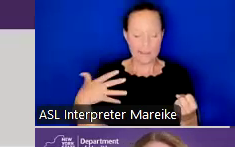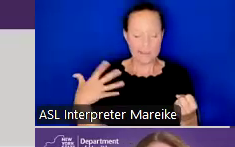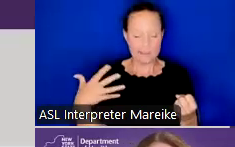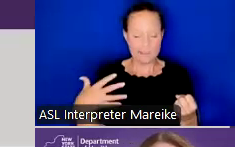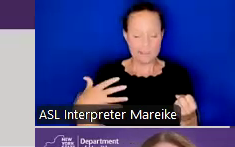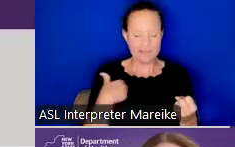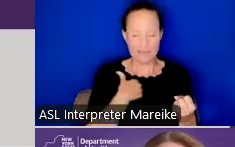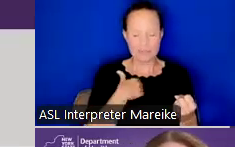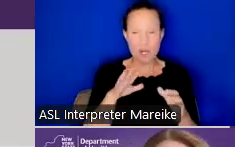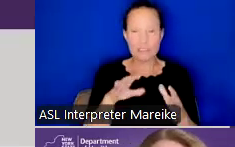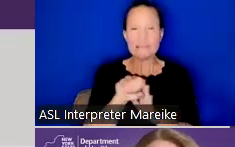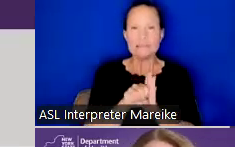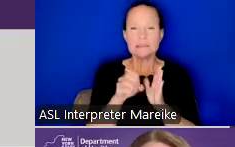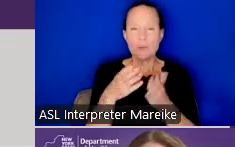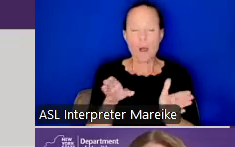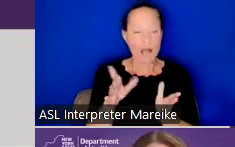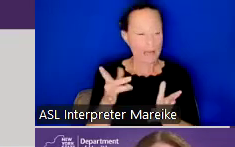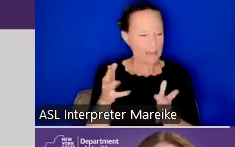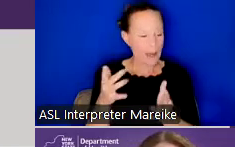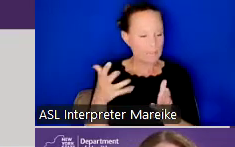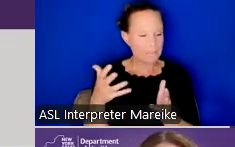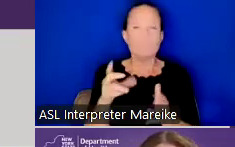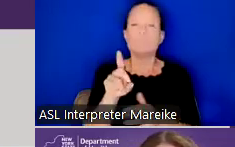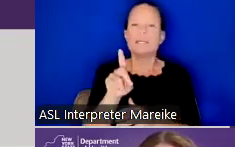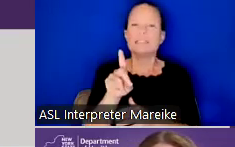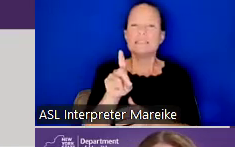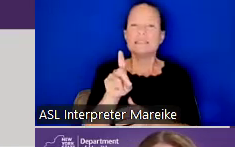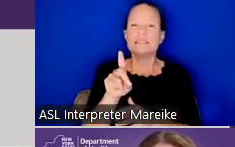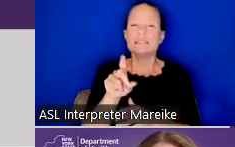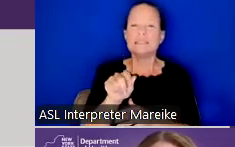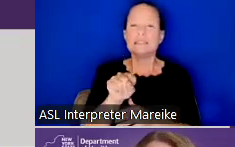I'm sorry, the statewide data.